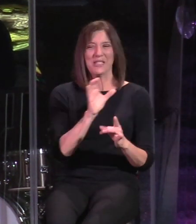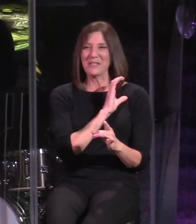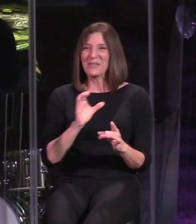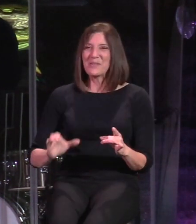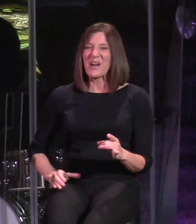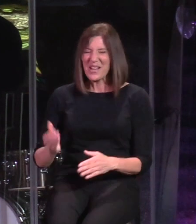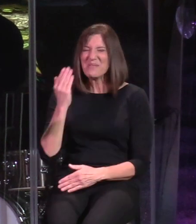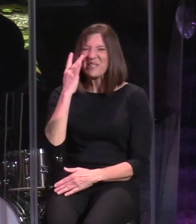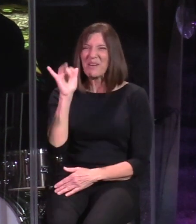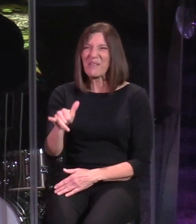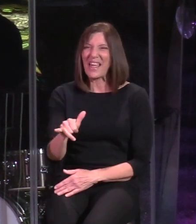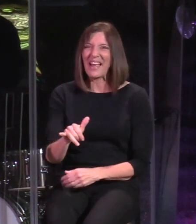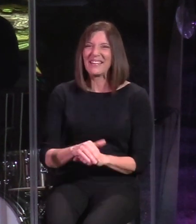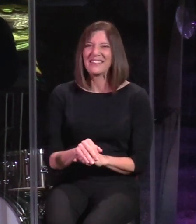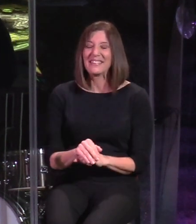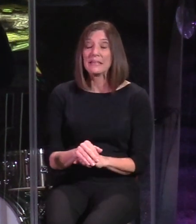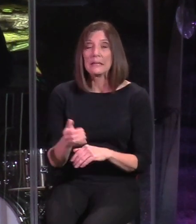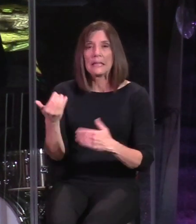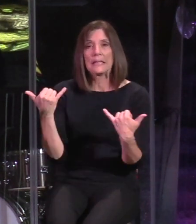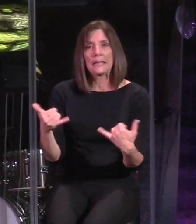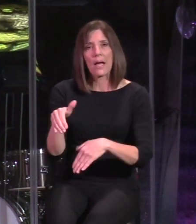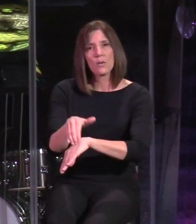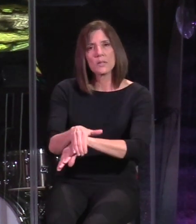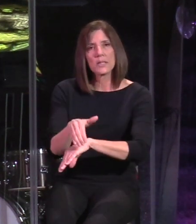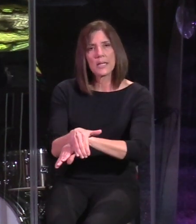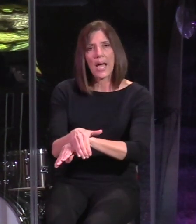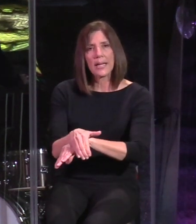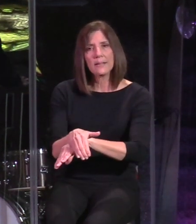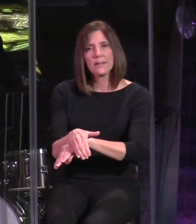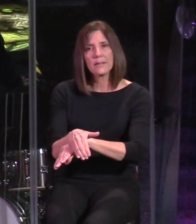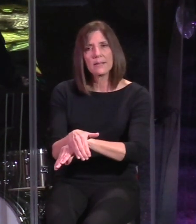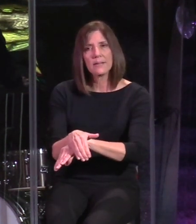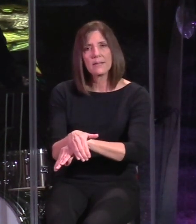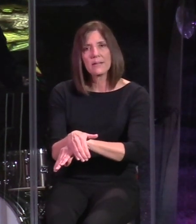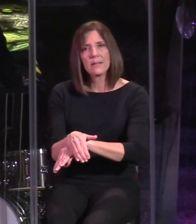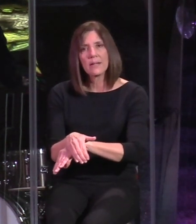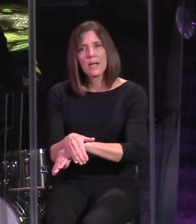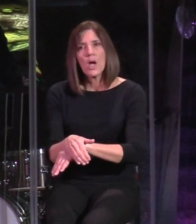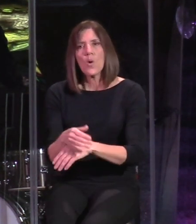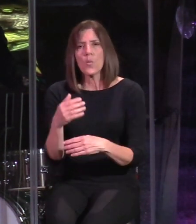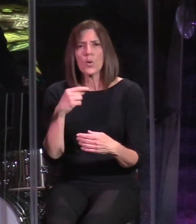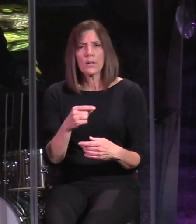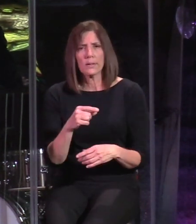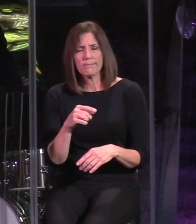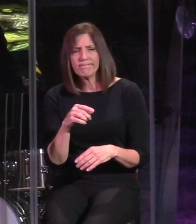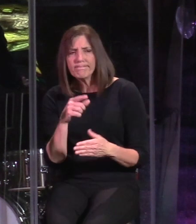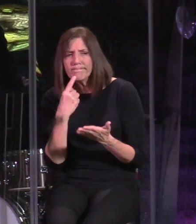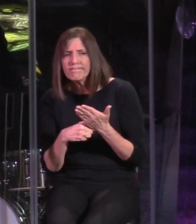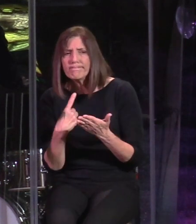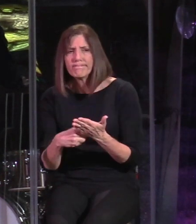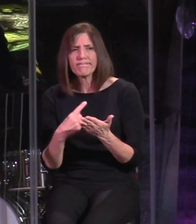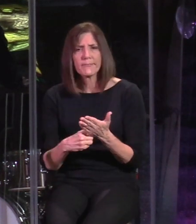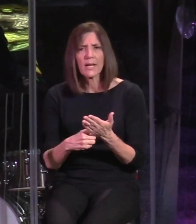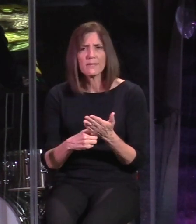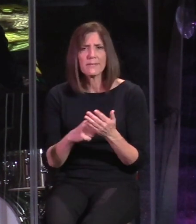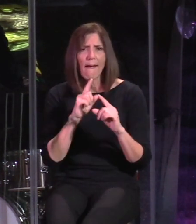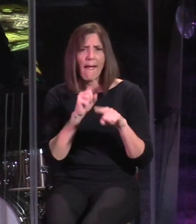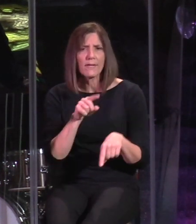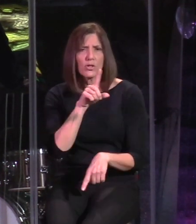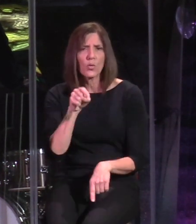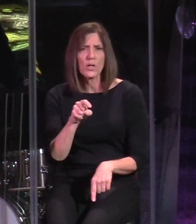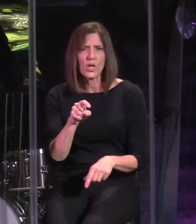Nazareth. So tonight, we're going to explore the answer to the question, how is it possible for one death